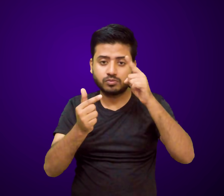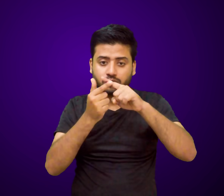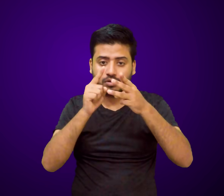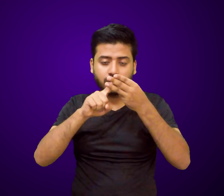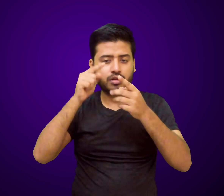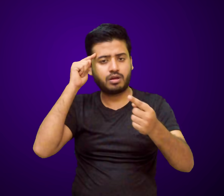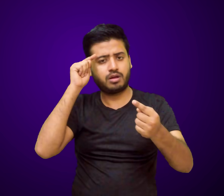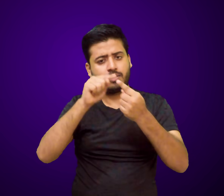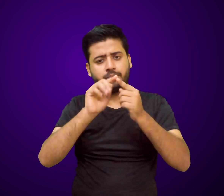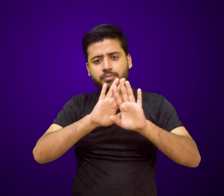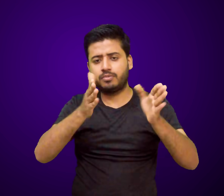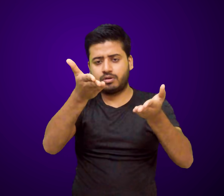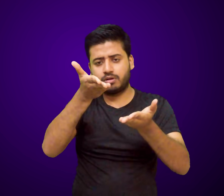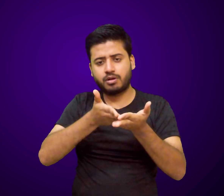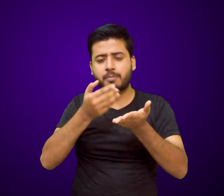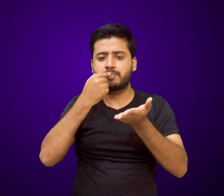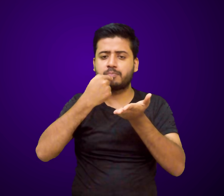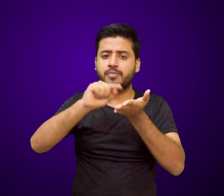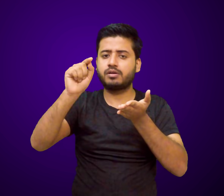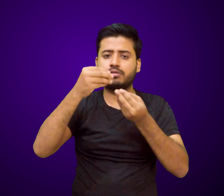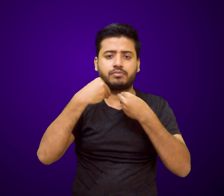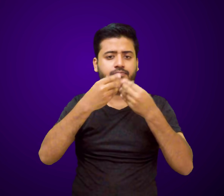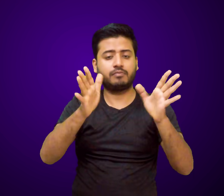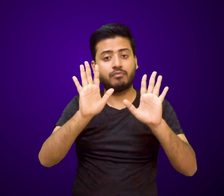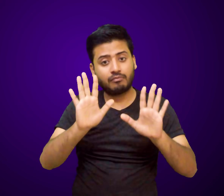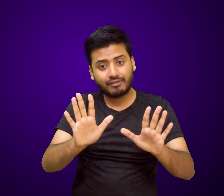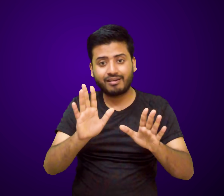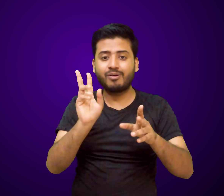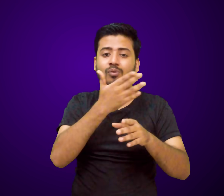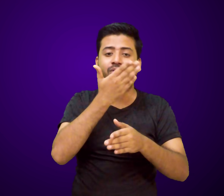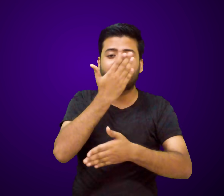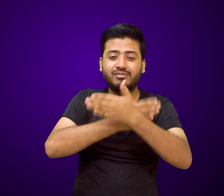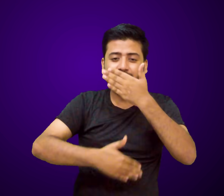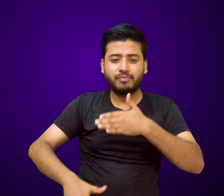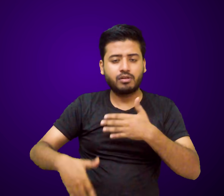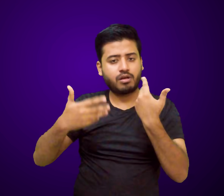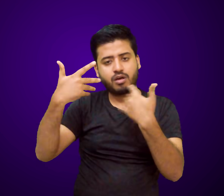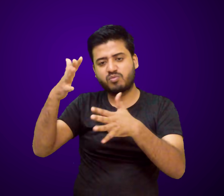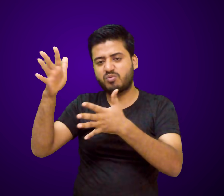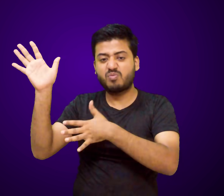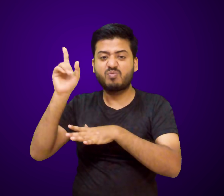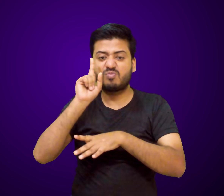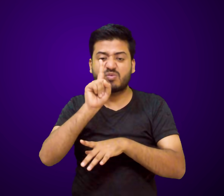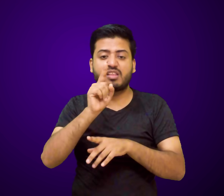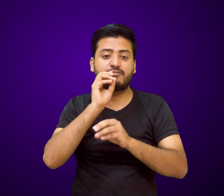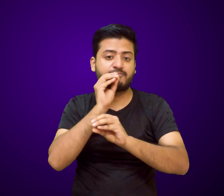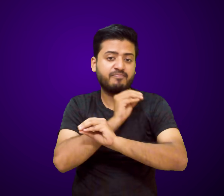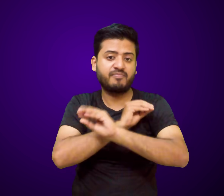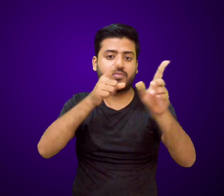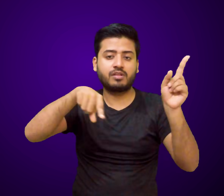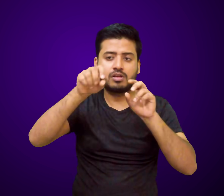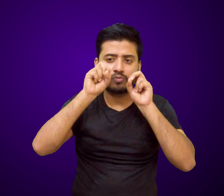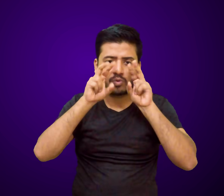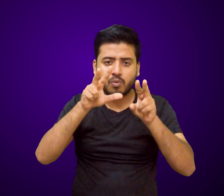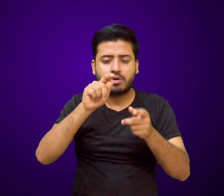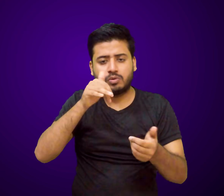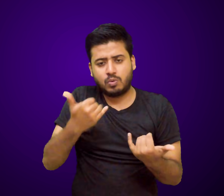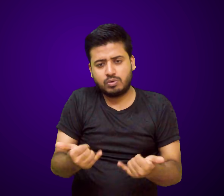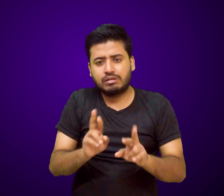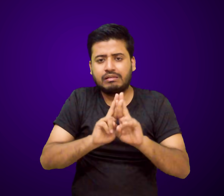has introduced various schemes to provide financial support, healthcare assistance, and employment opportunities for individuals with